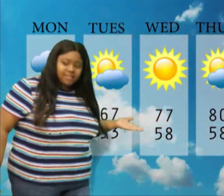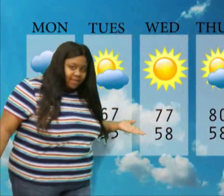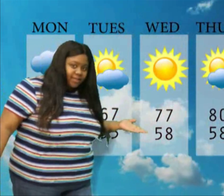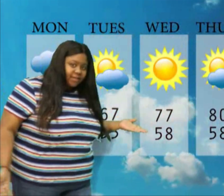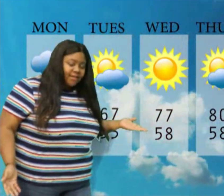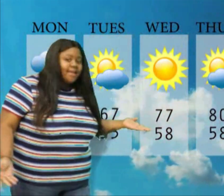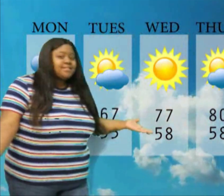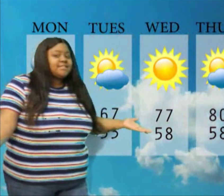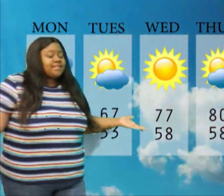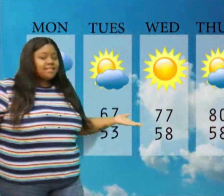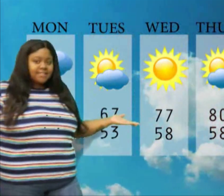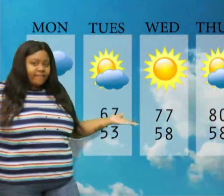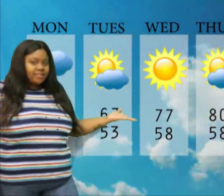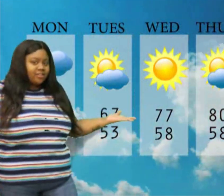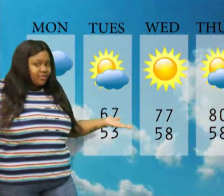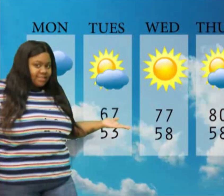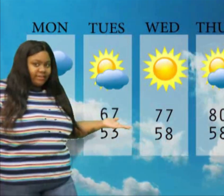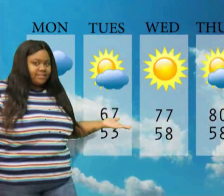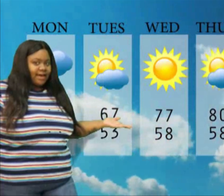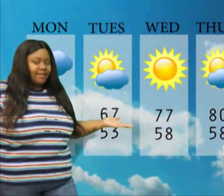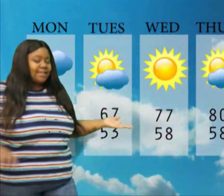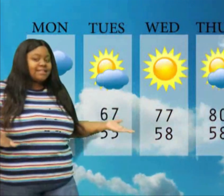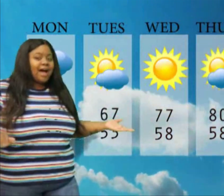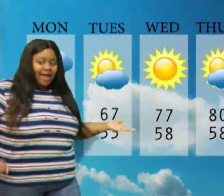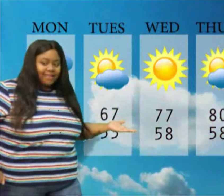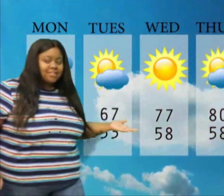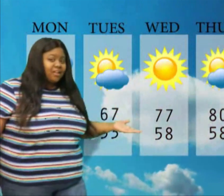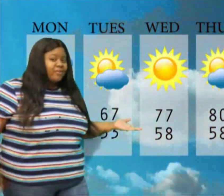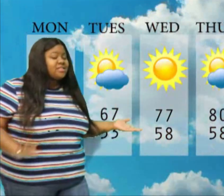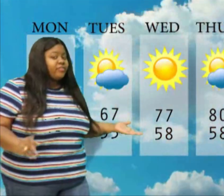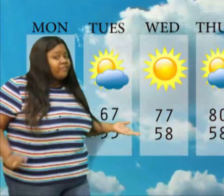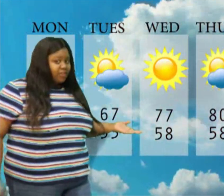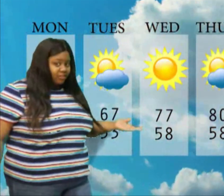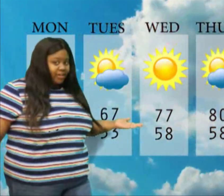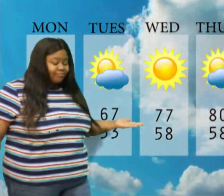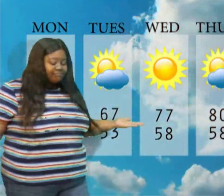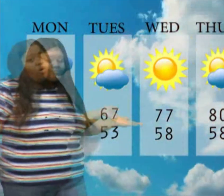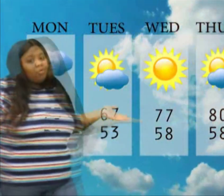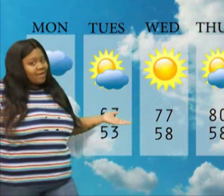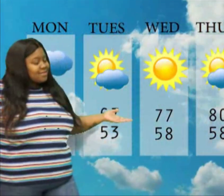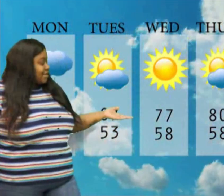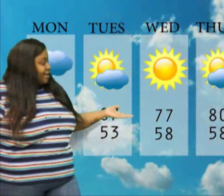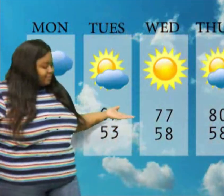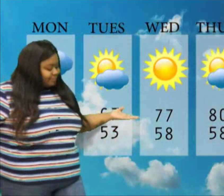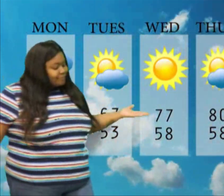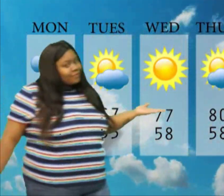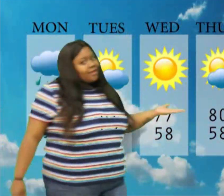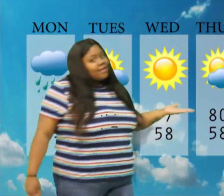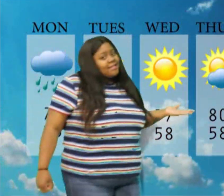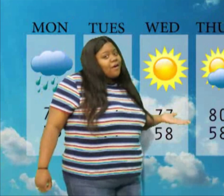but it's still sunny It's 67 degrees outside That's the highest, the lowest is 53 On Wednesday,